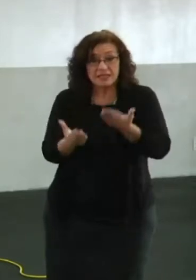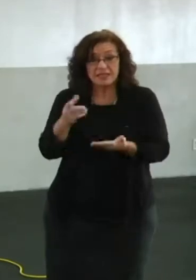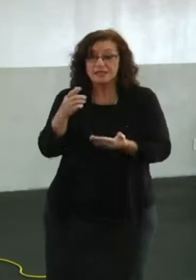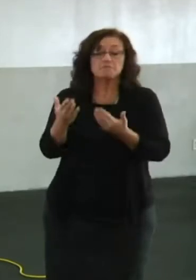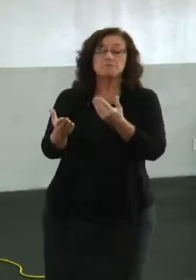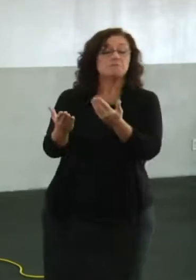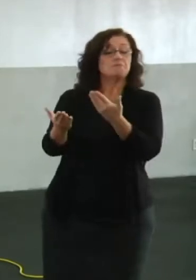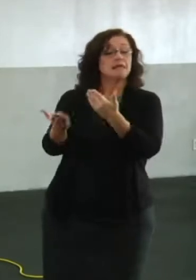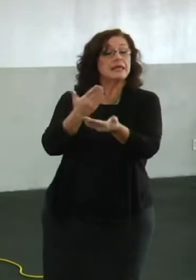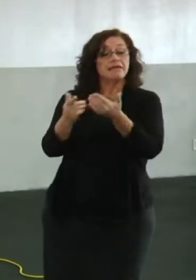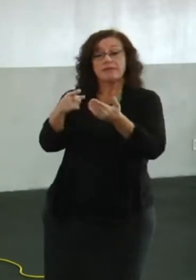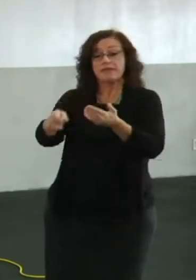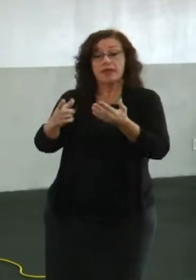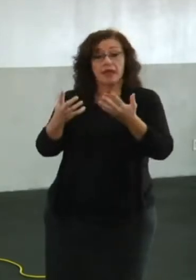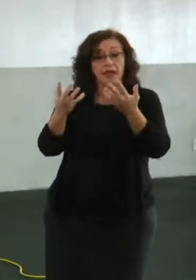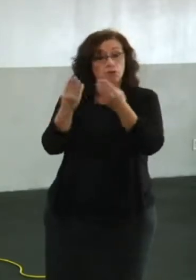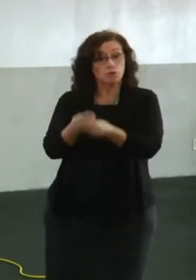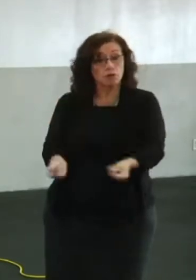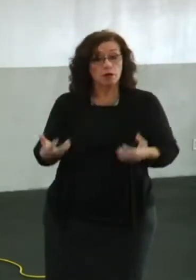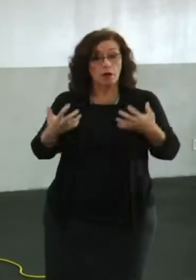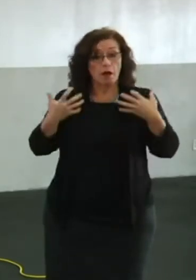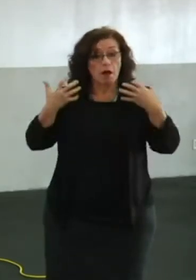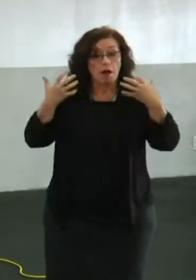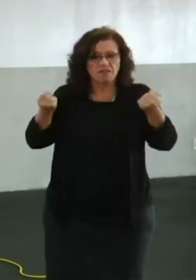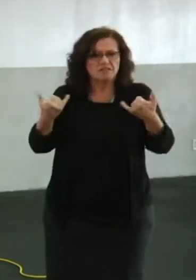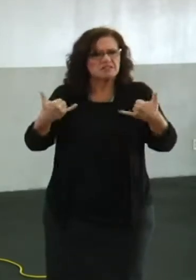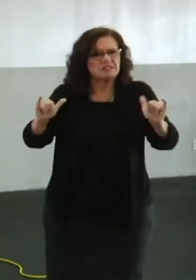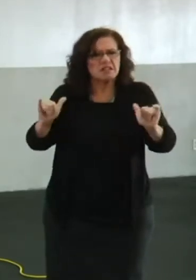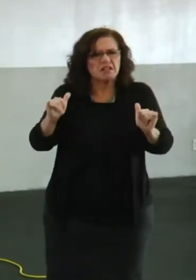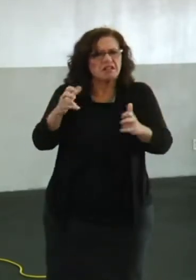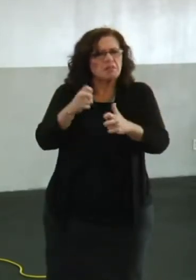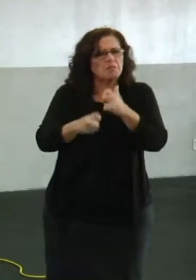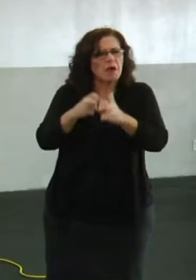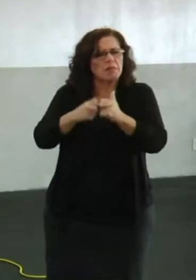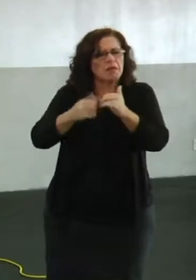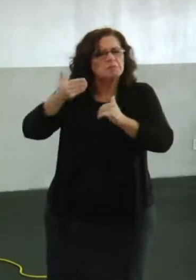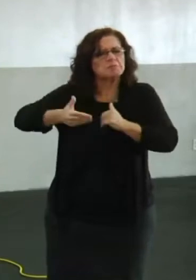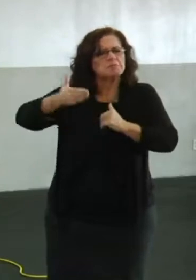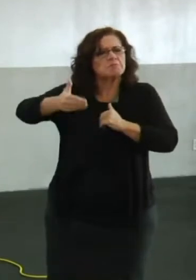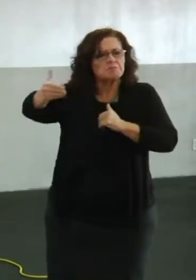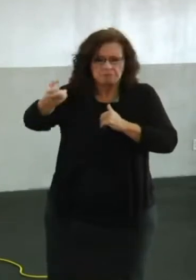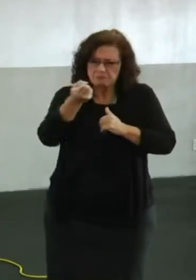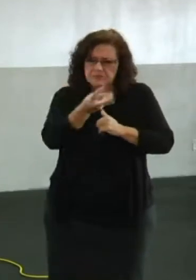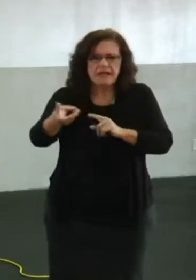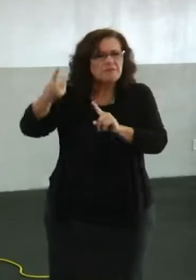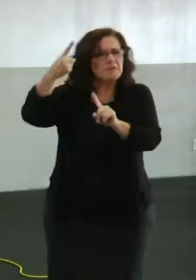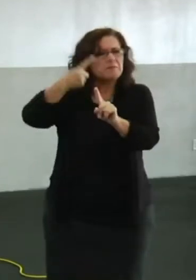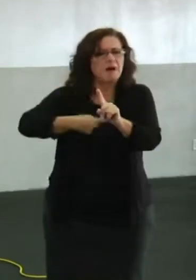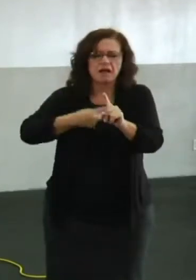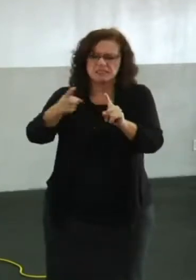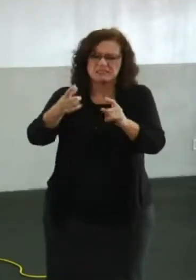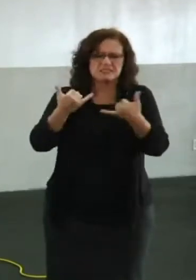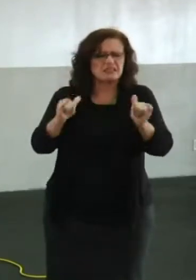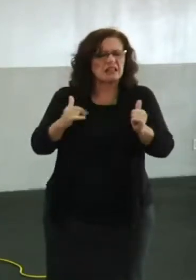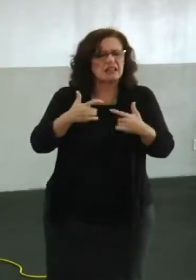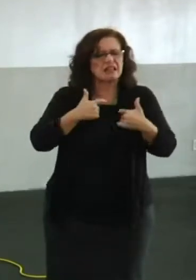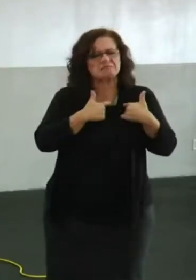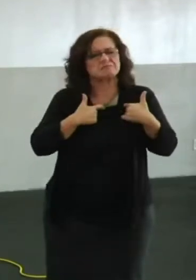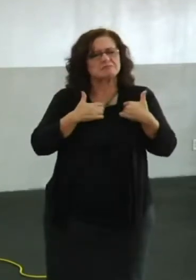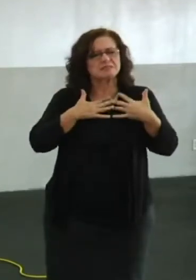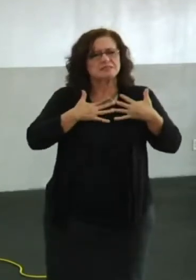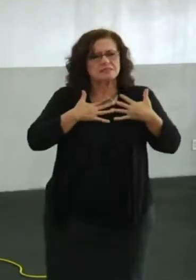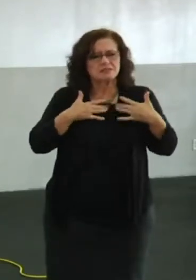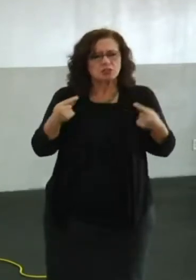long-term issues, and often, you know, it's very debilitating for months. And there are the few cases that don't survive. And this is something that I don't wish